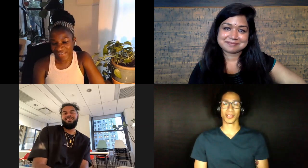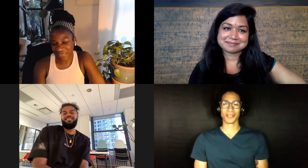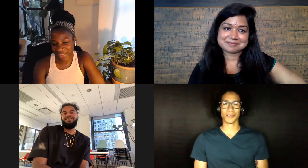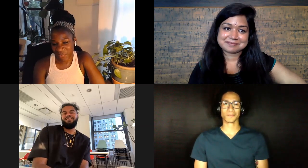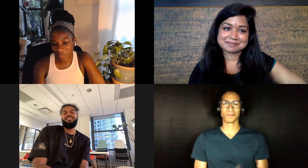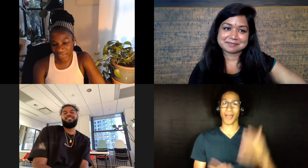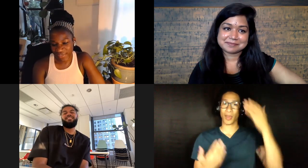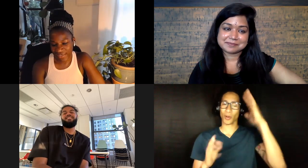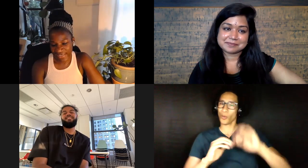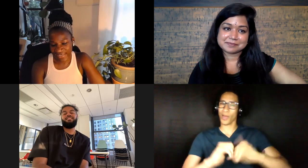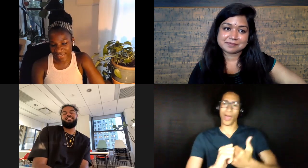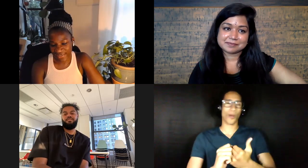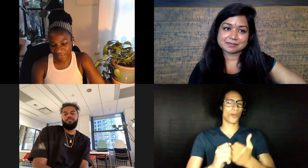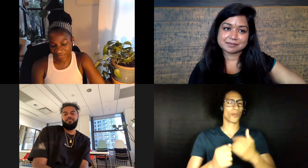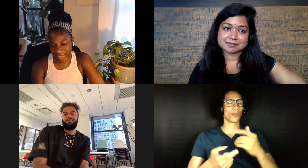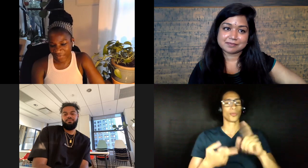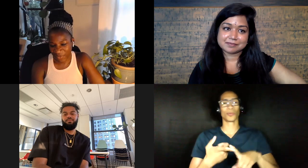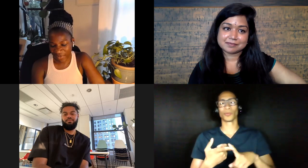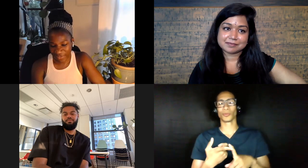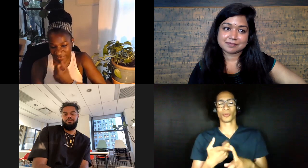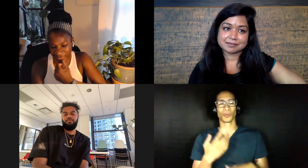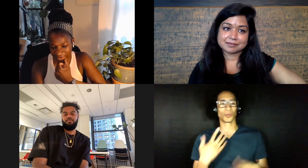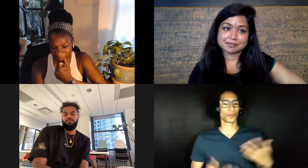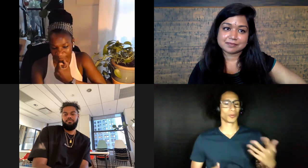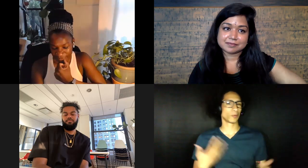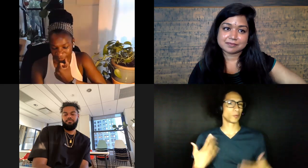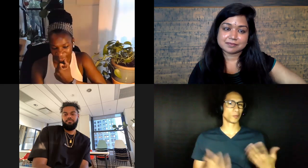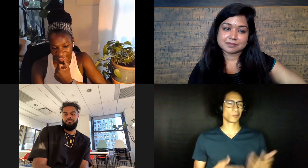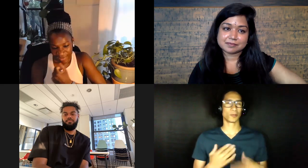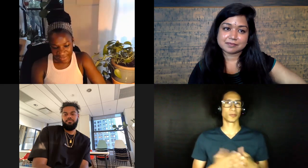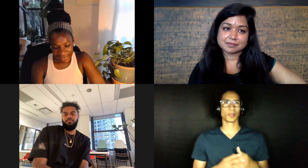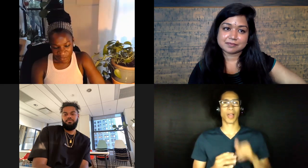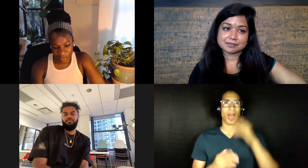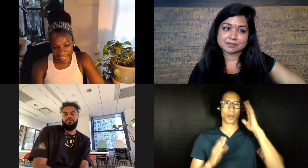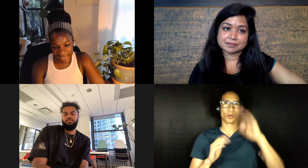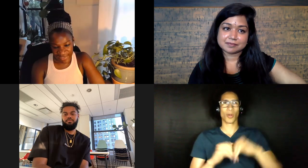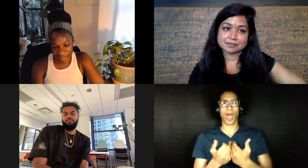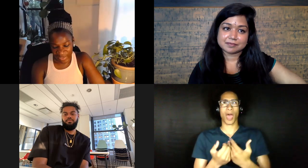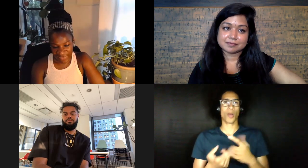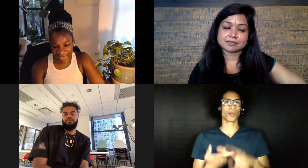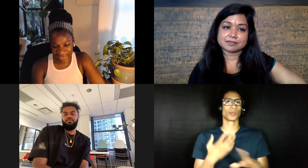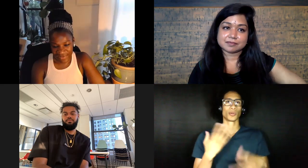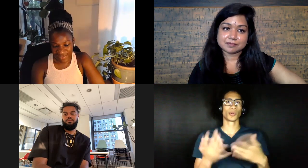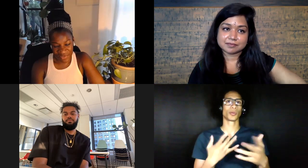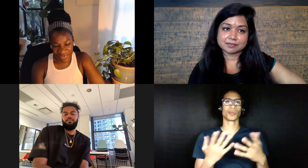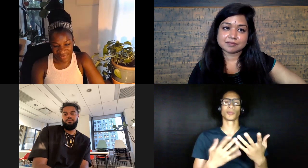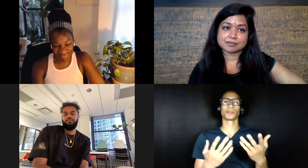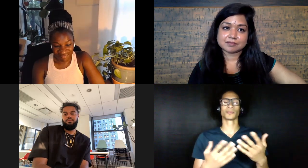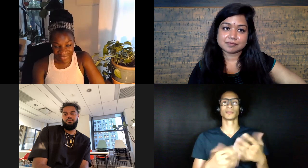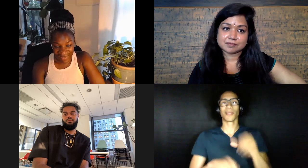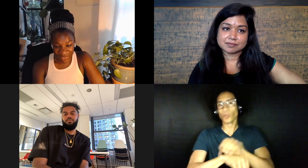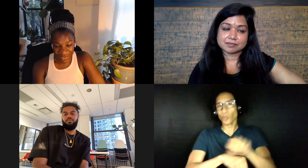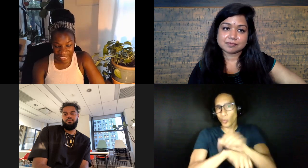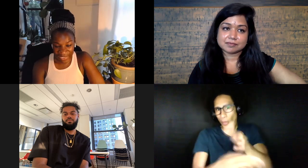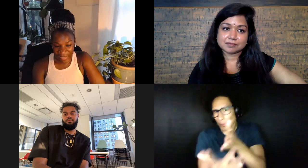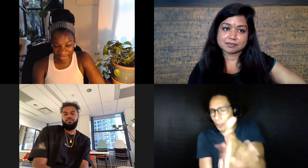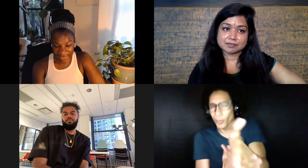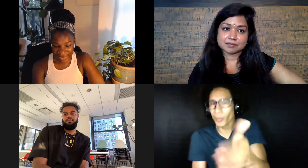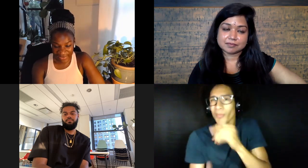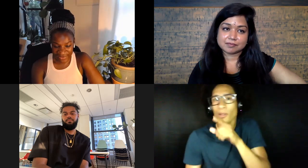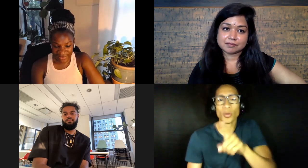that, I think for me, when I release a project or when I do anything in that sense,